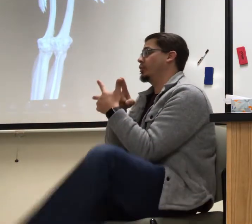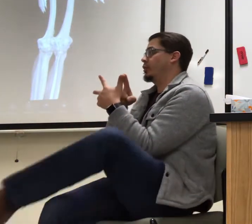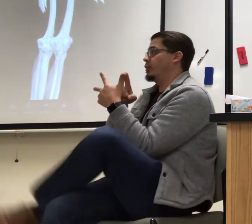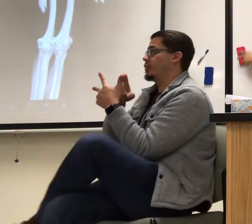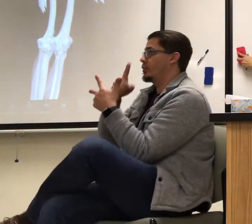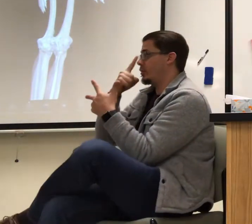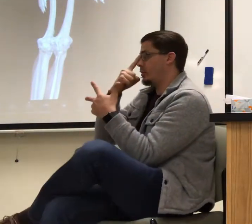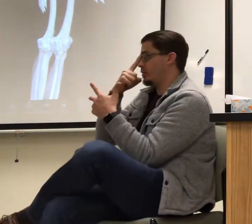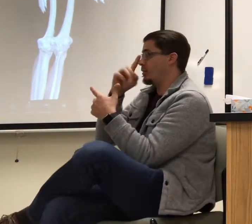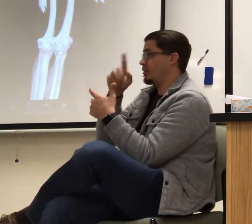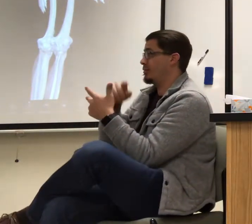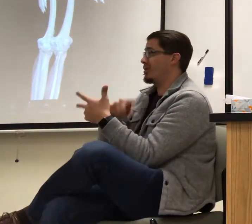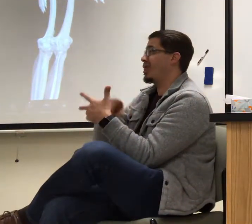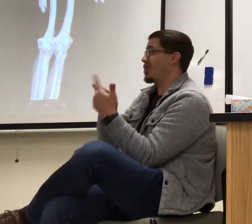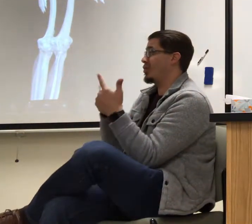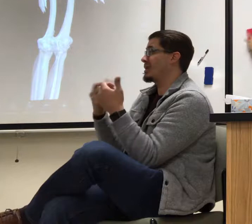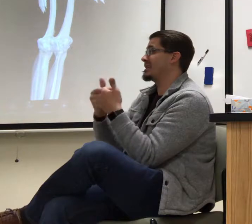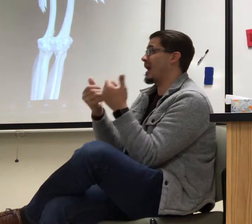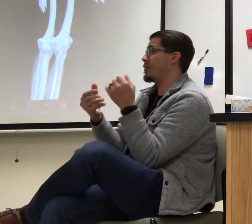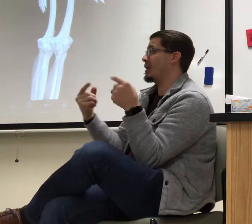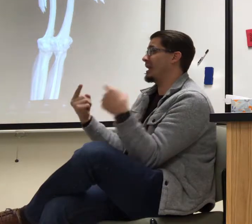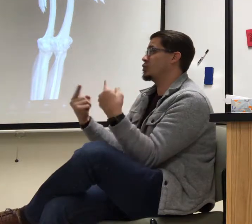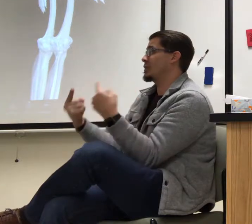3 injuries.